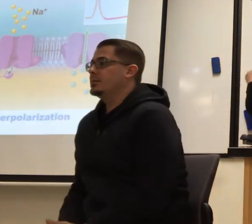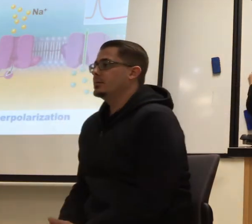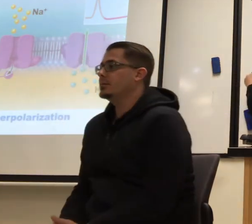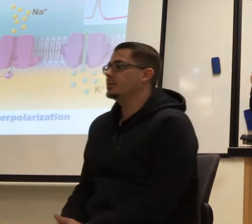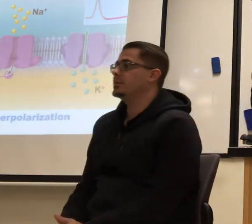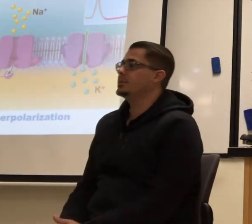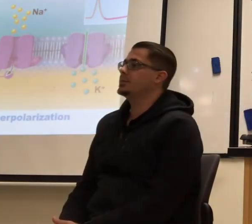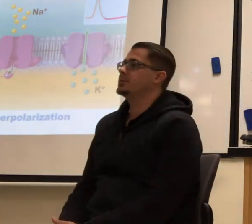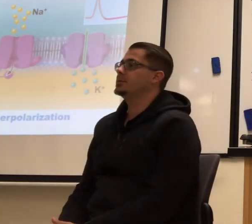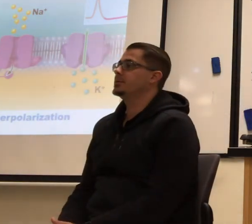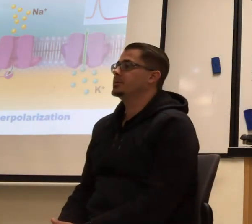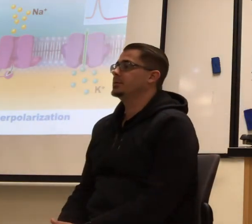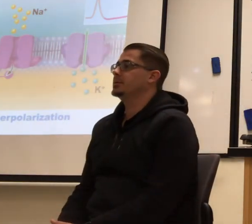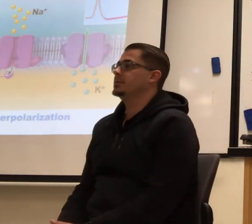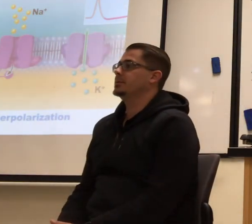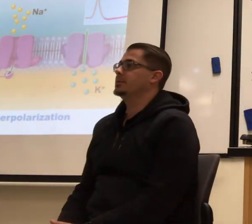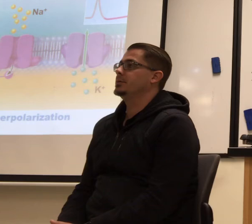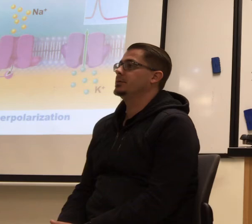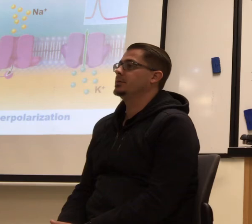Number 3.